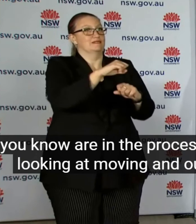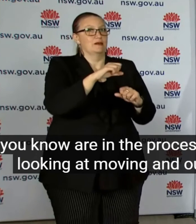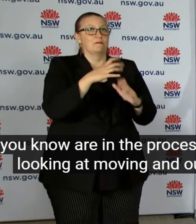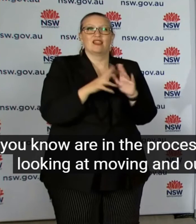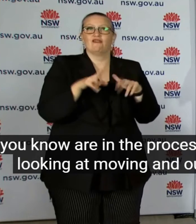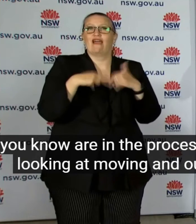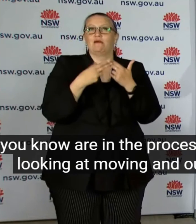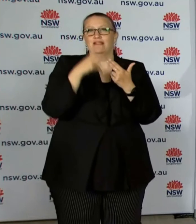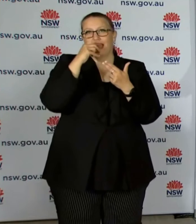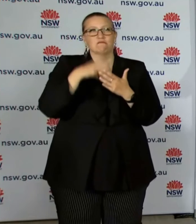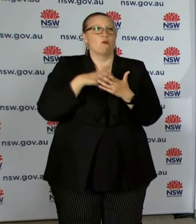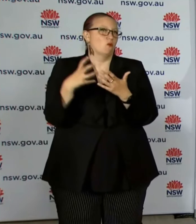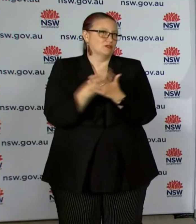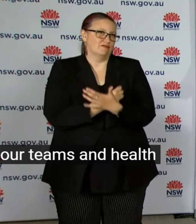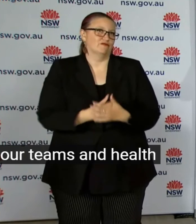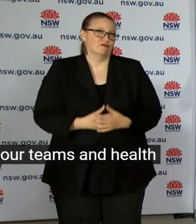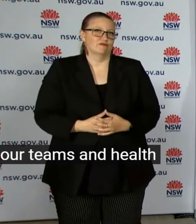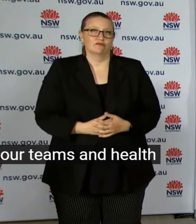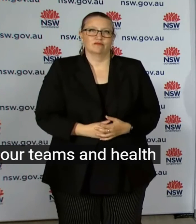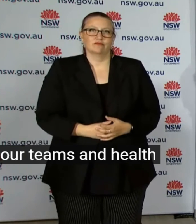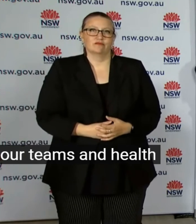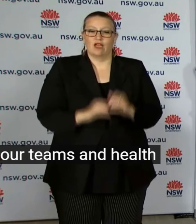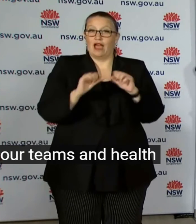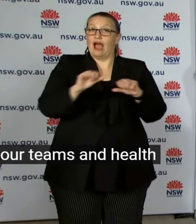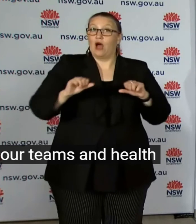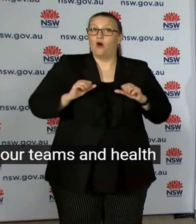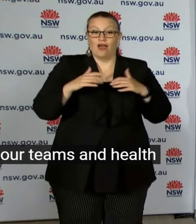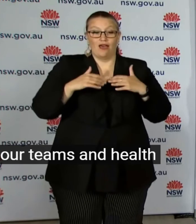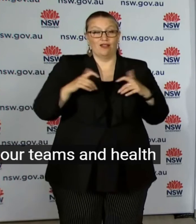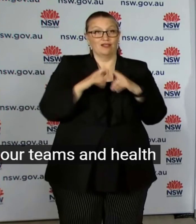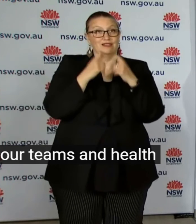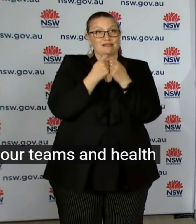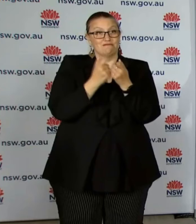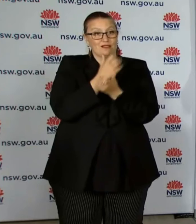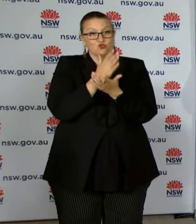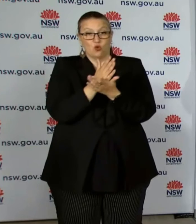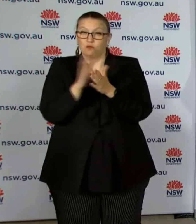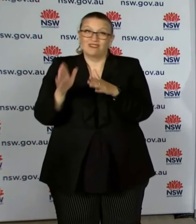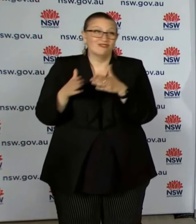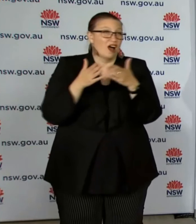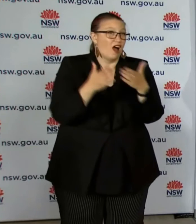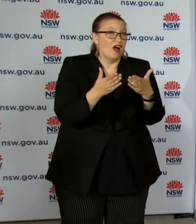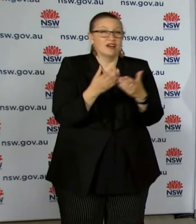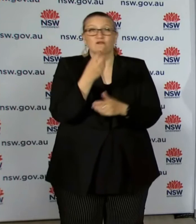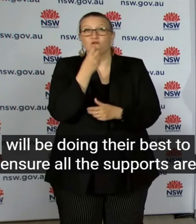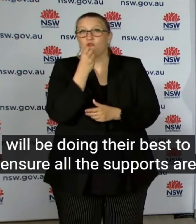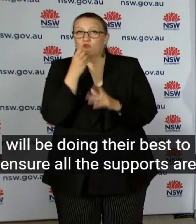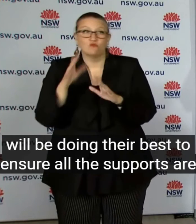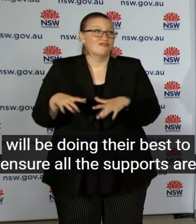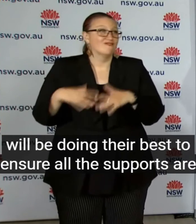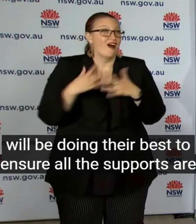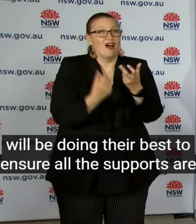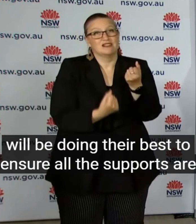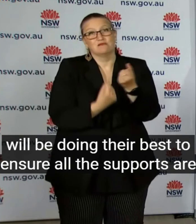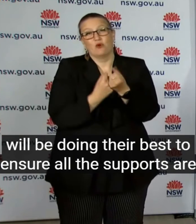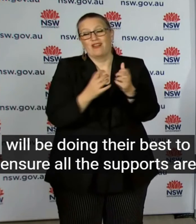And our teams and health teams will be doing their best to ensure all the supports are there for people to be able to safely isolate, that people have